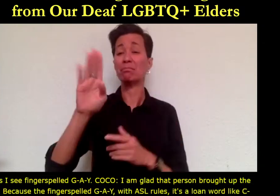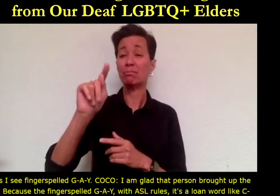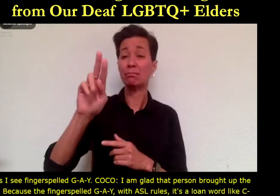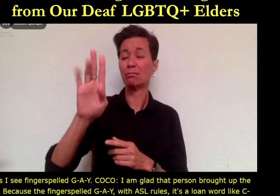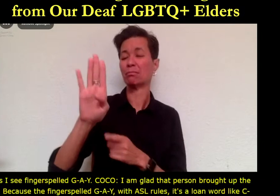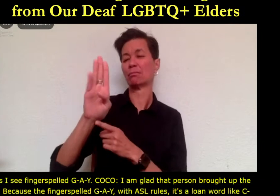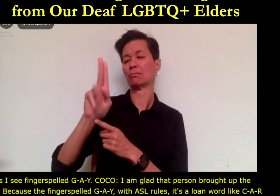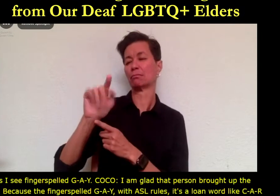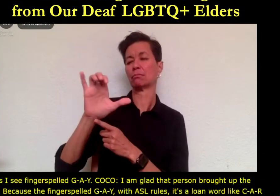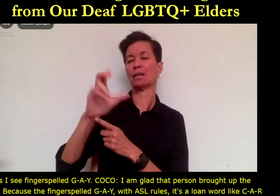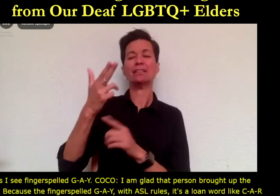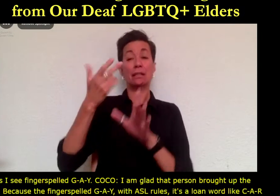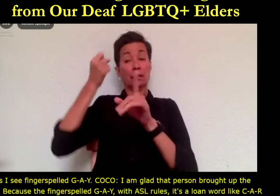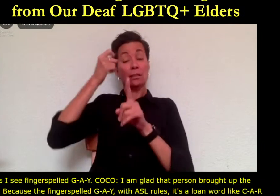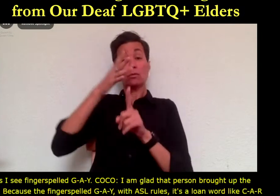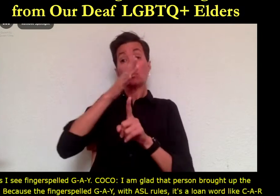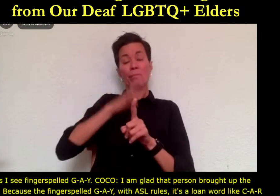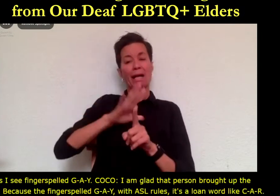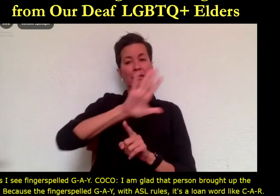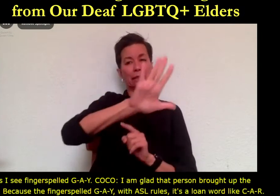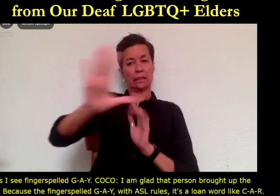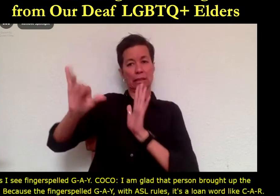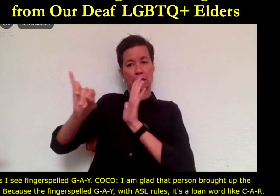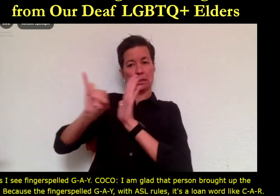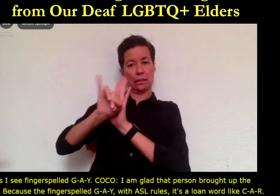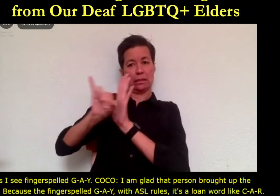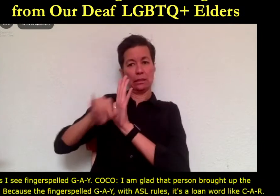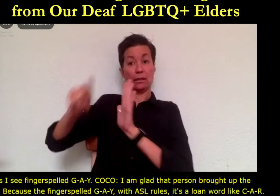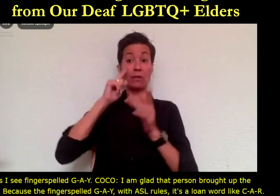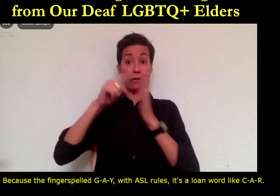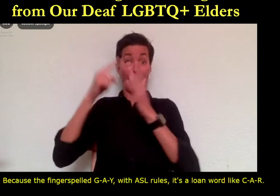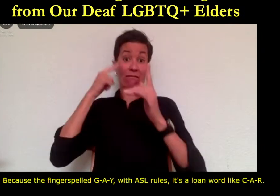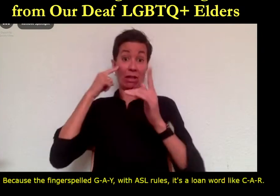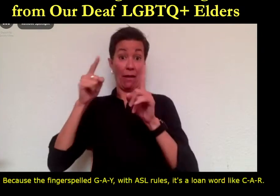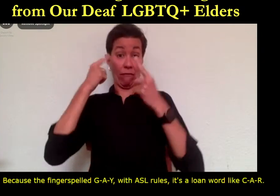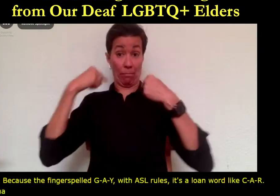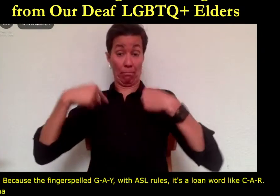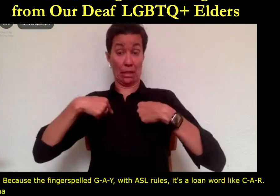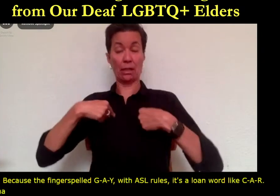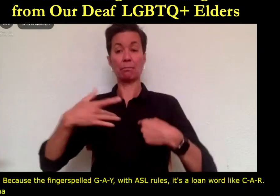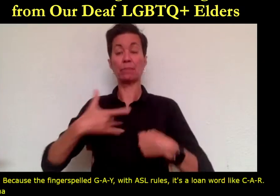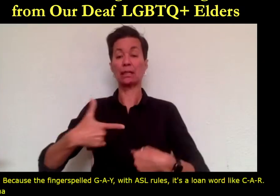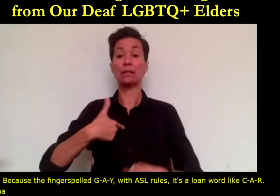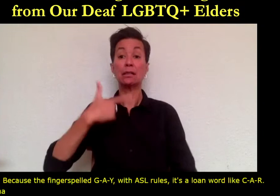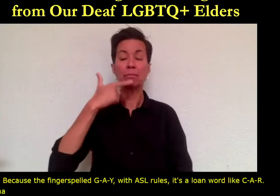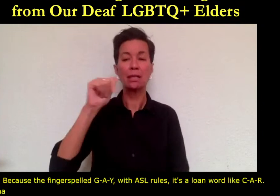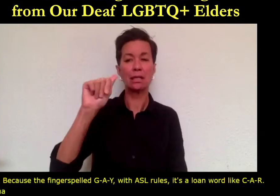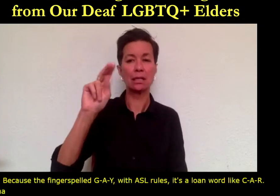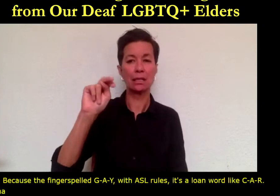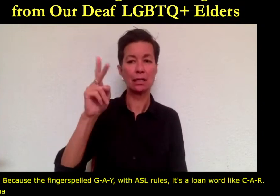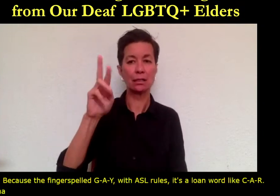finger on the chin or the whole hand on the chin it depends on their identity for me